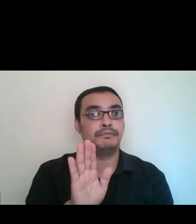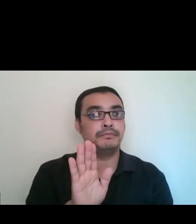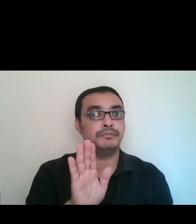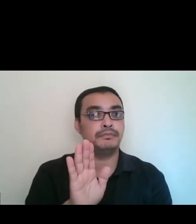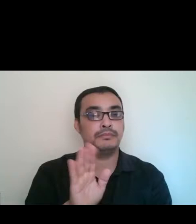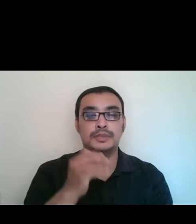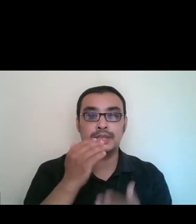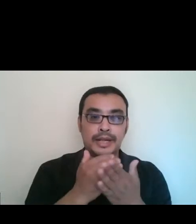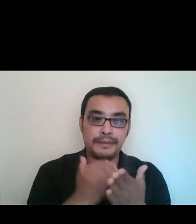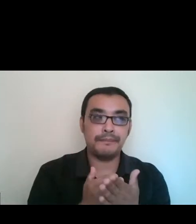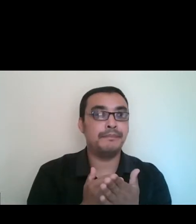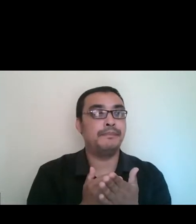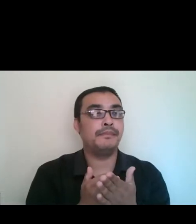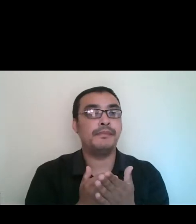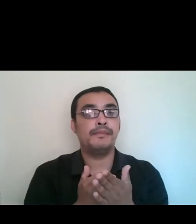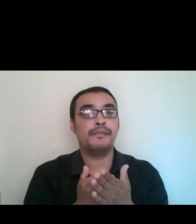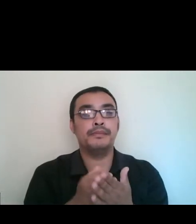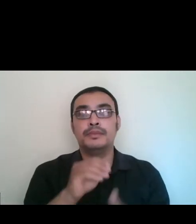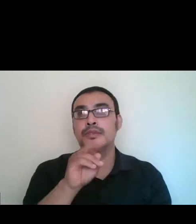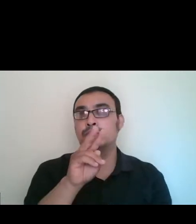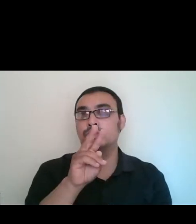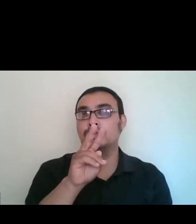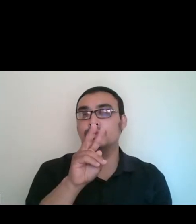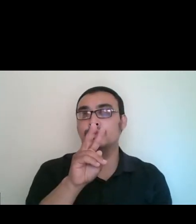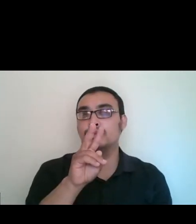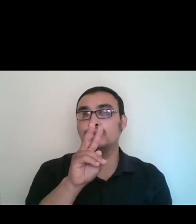The program involves 22